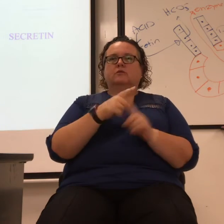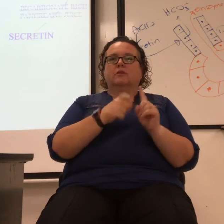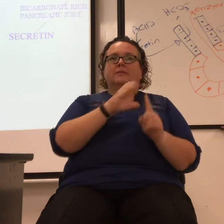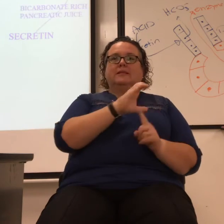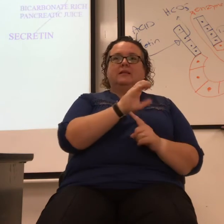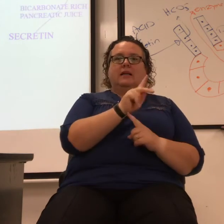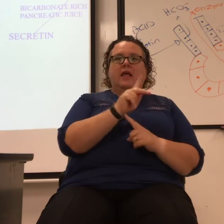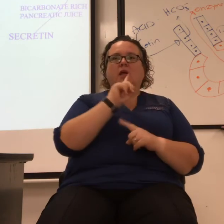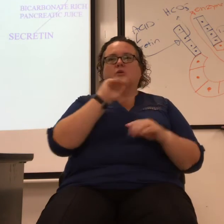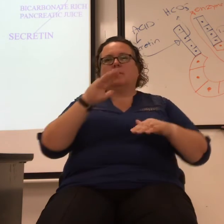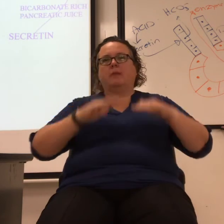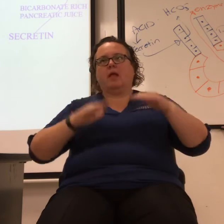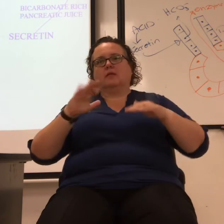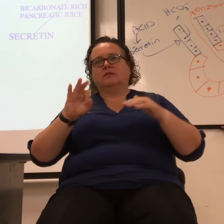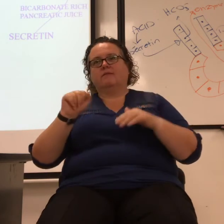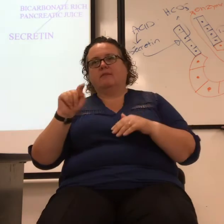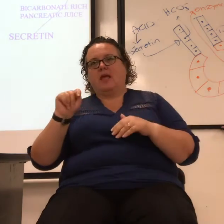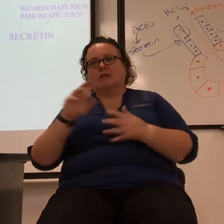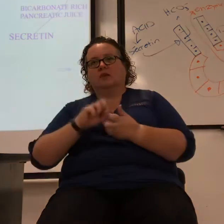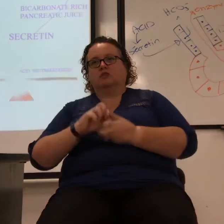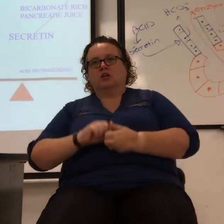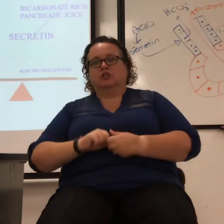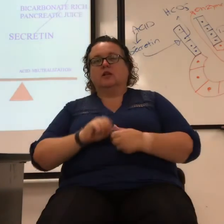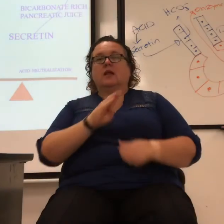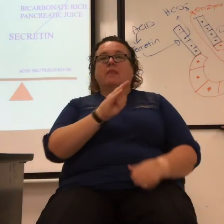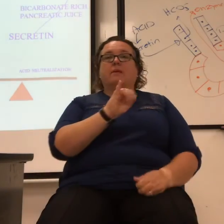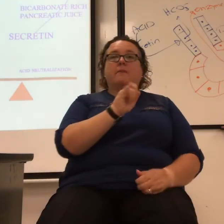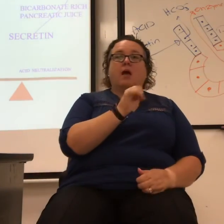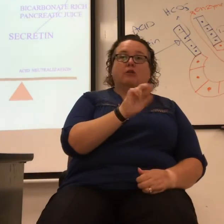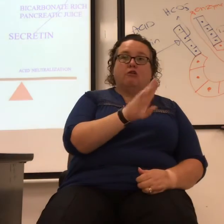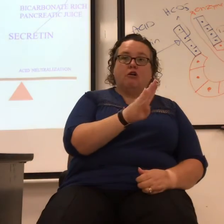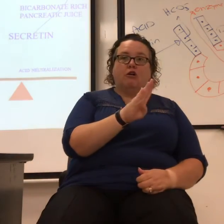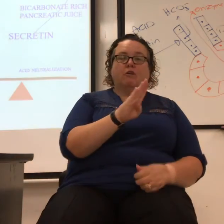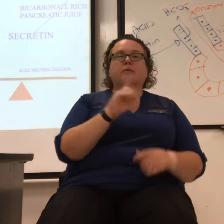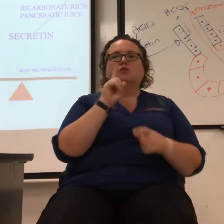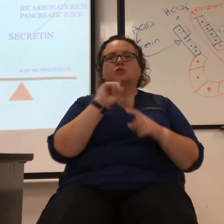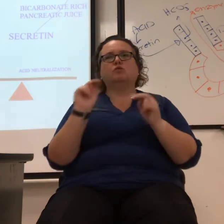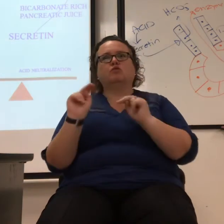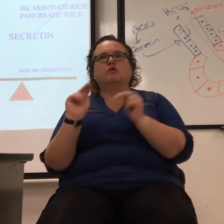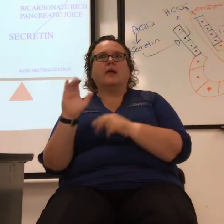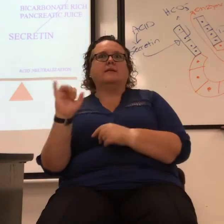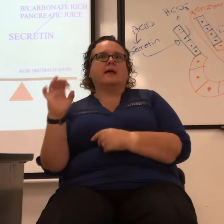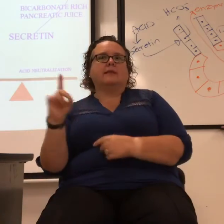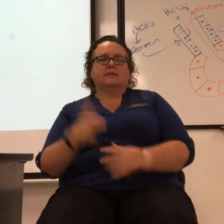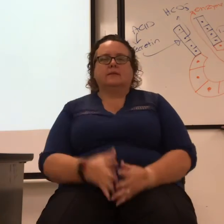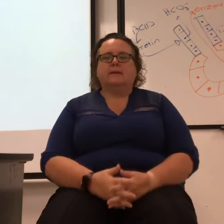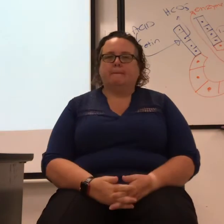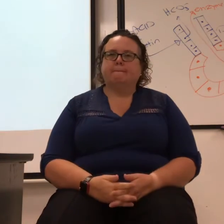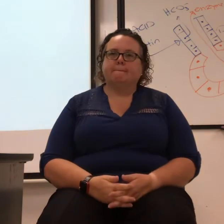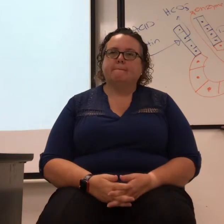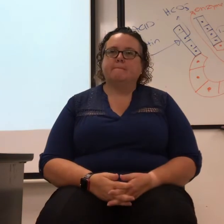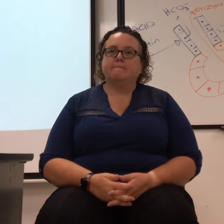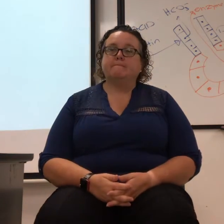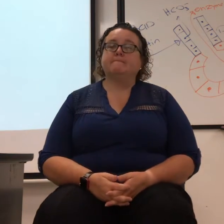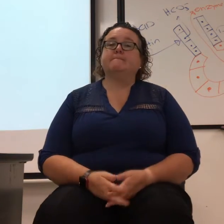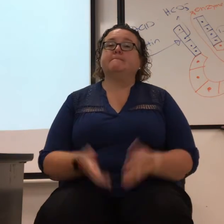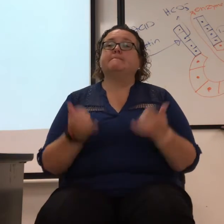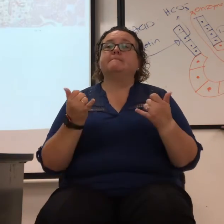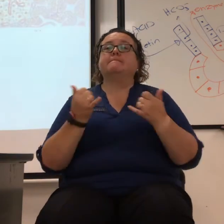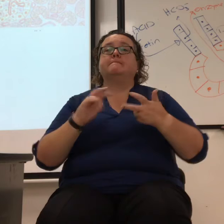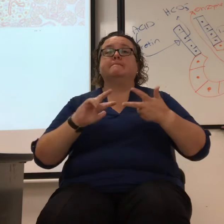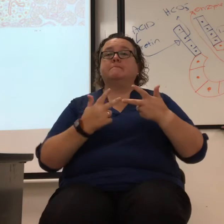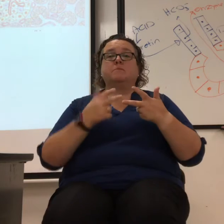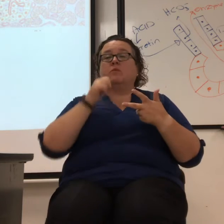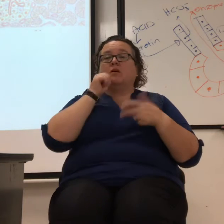balance the fat digestion, the bicarb-rich juice to neutralize acid. Now, the third thing that wasn't on